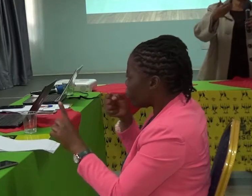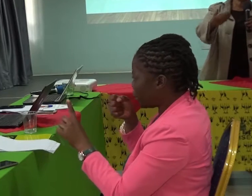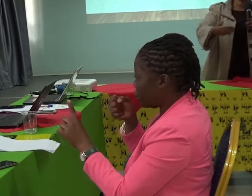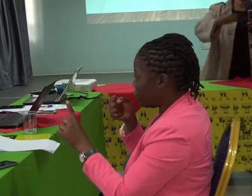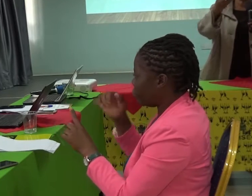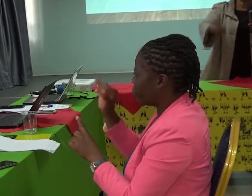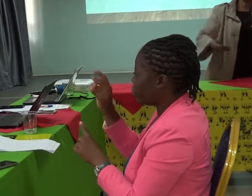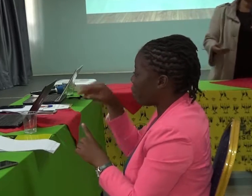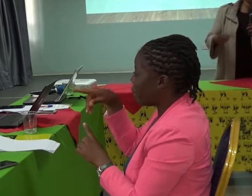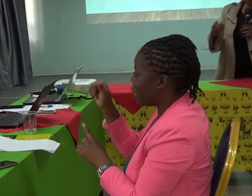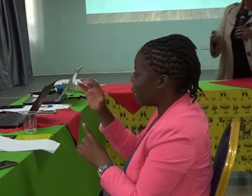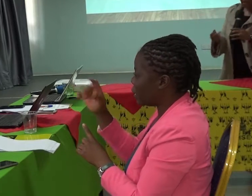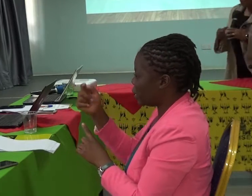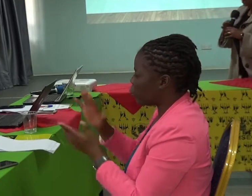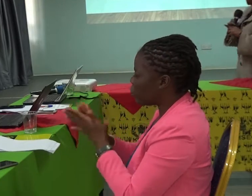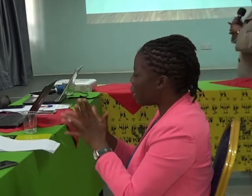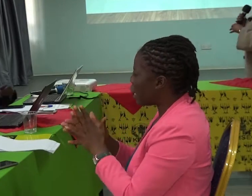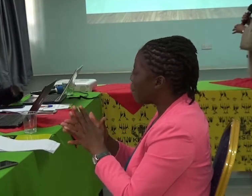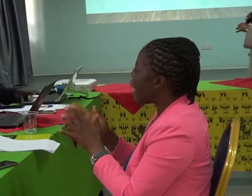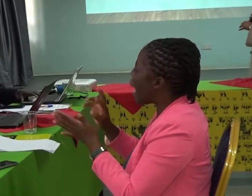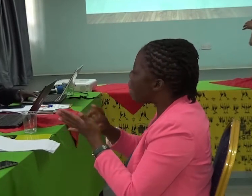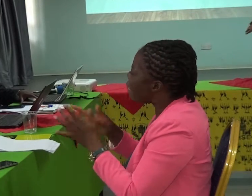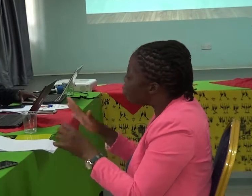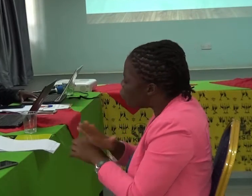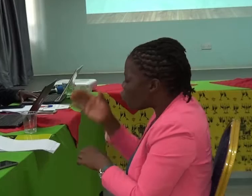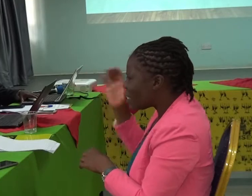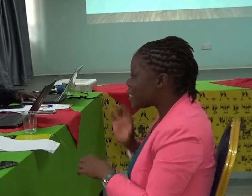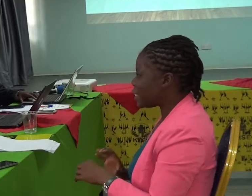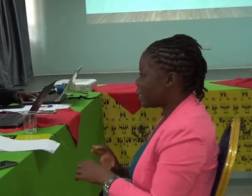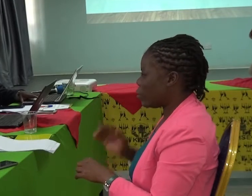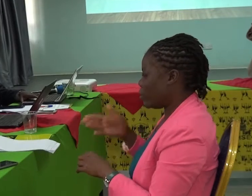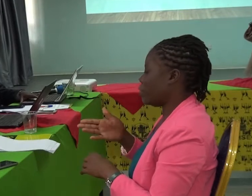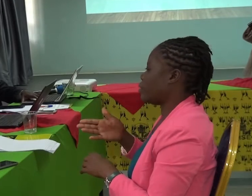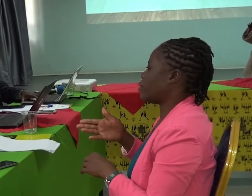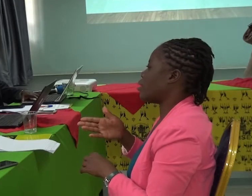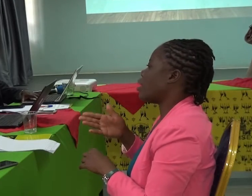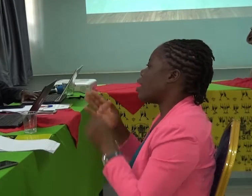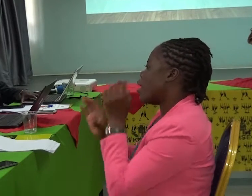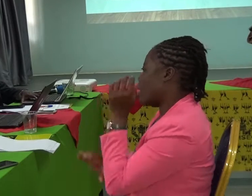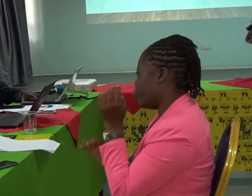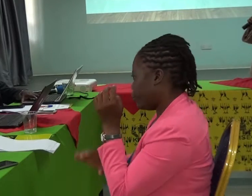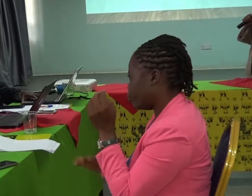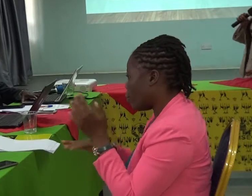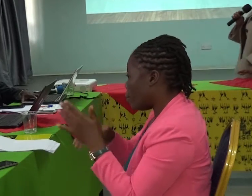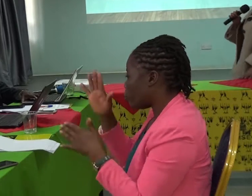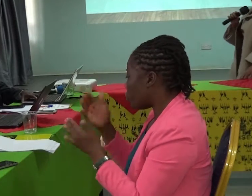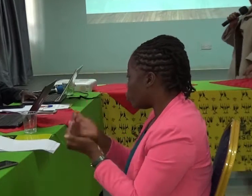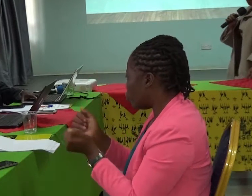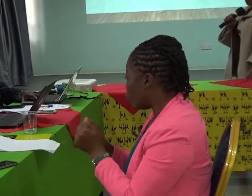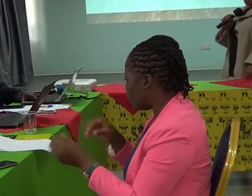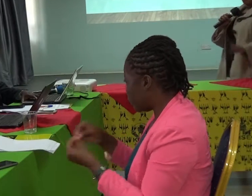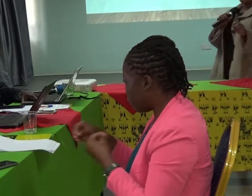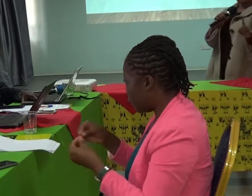become a meaningful citizen of this country. Most of these children with disability, and I address myself to